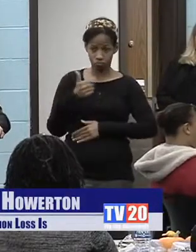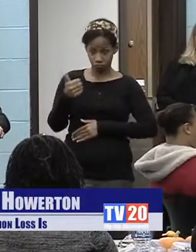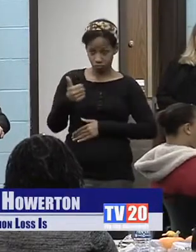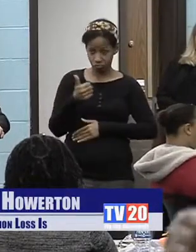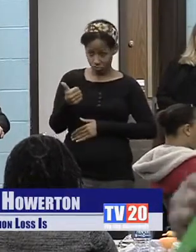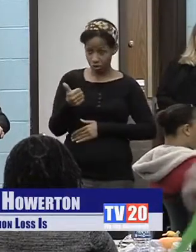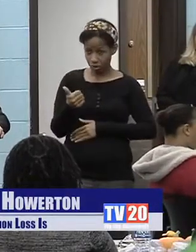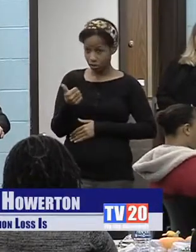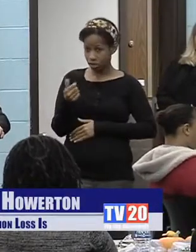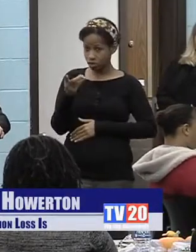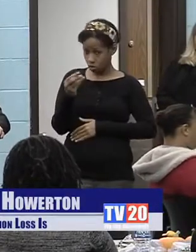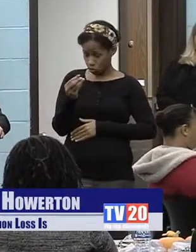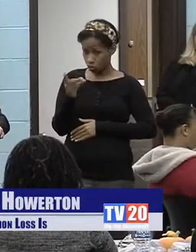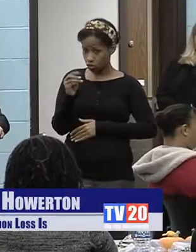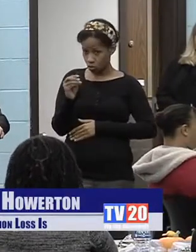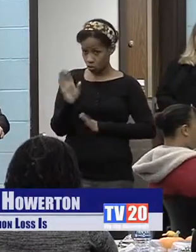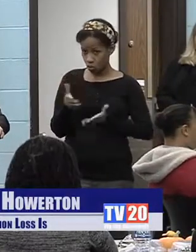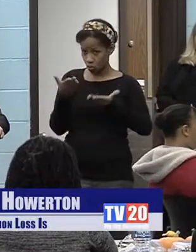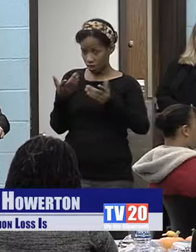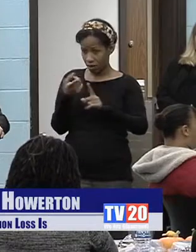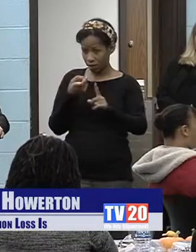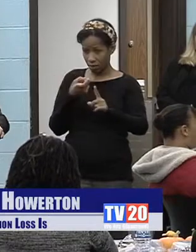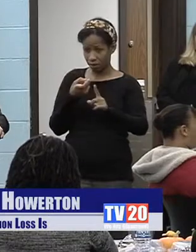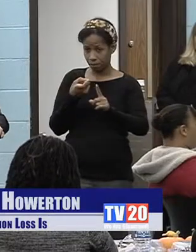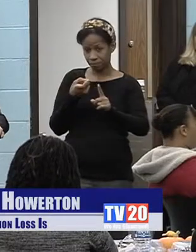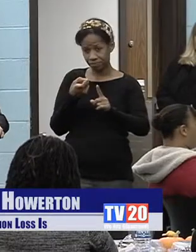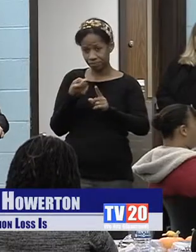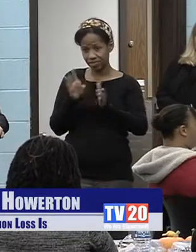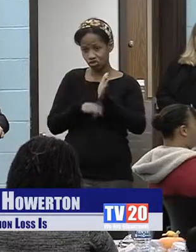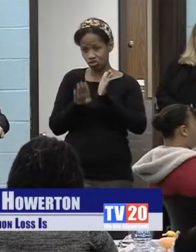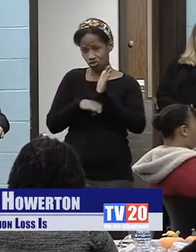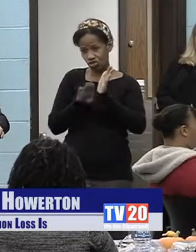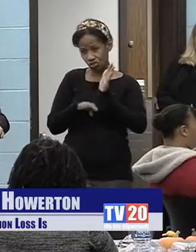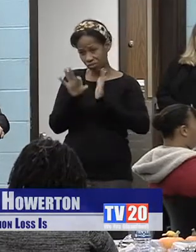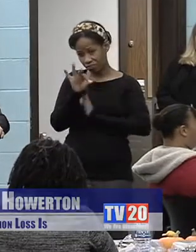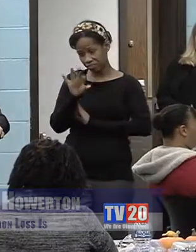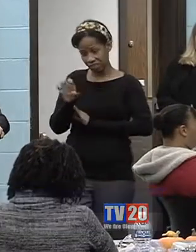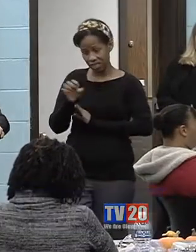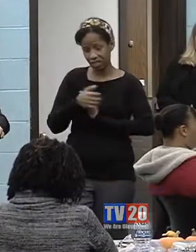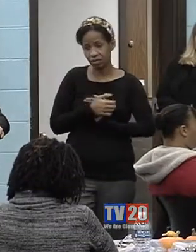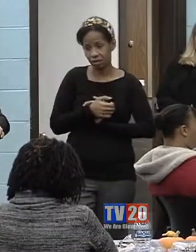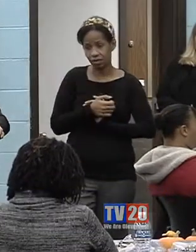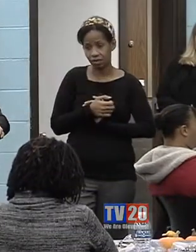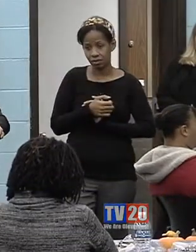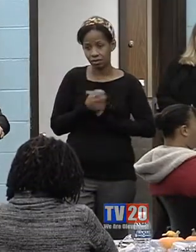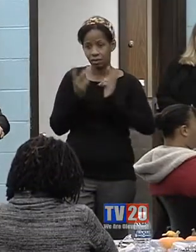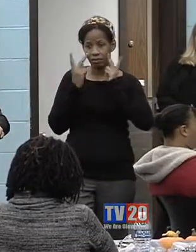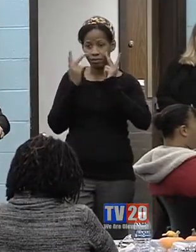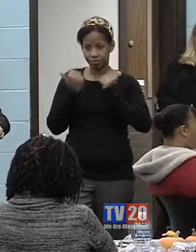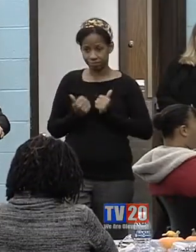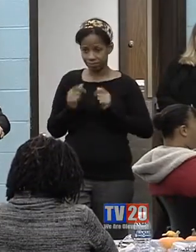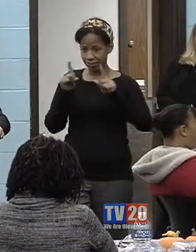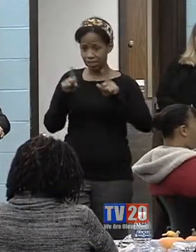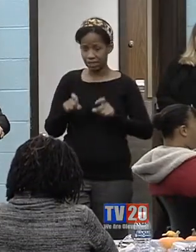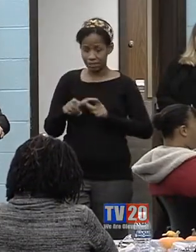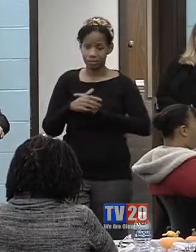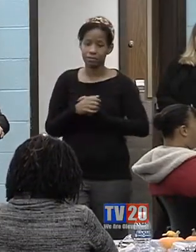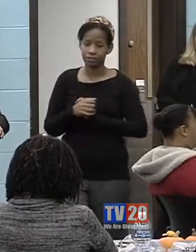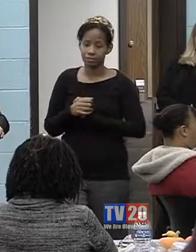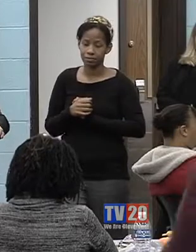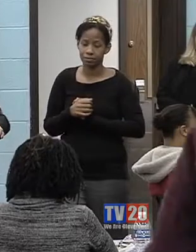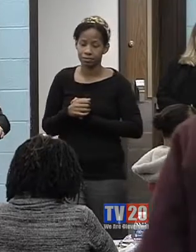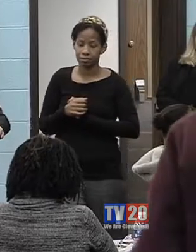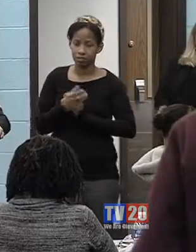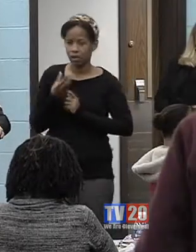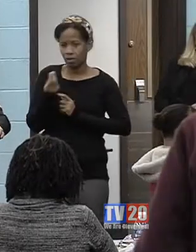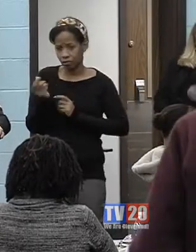transportation, we do provide for a minimal fee for a low vision exam. And then there